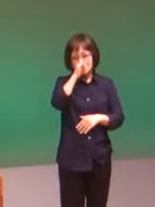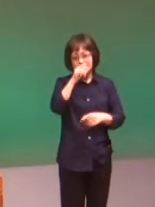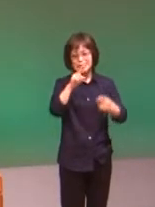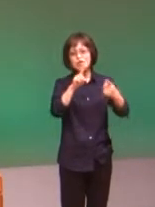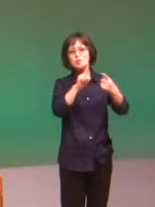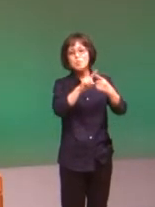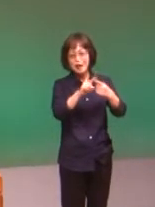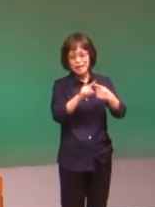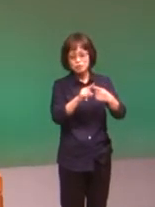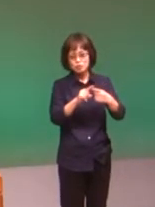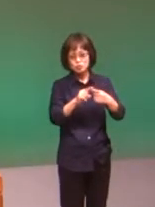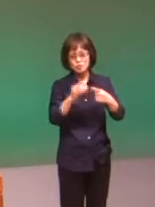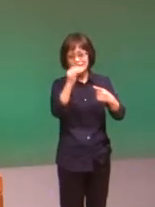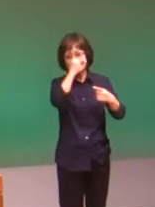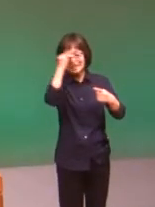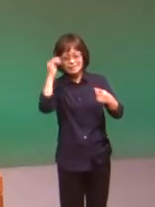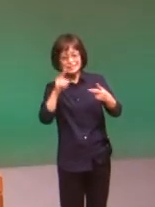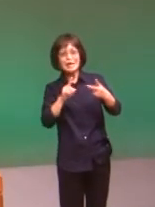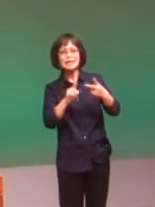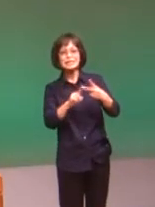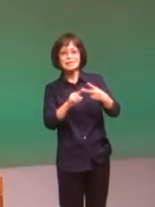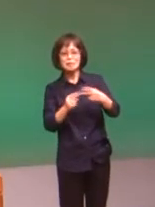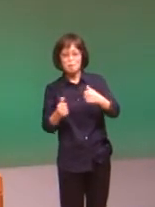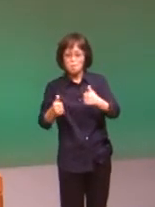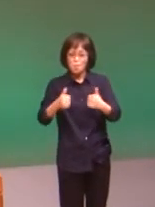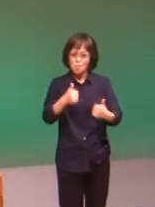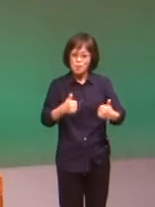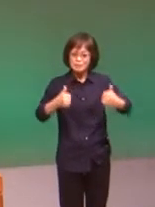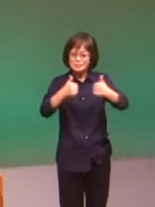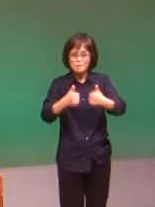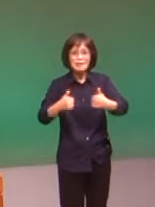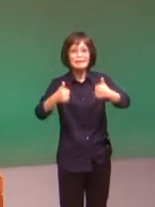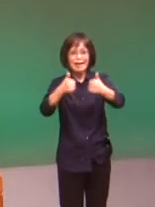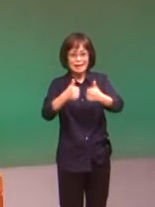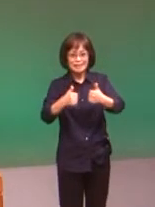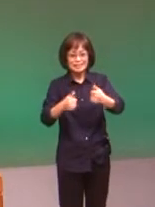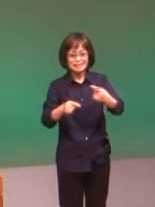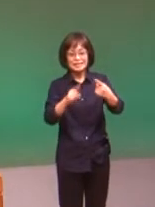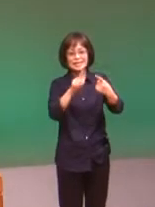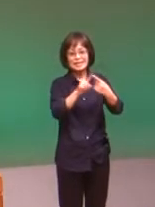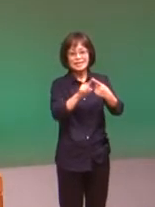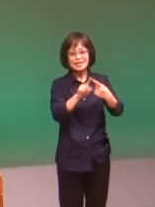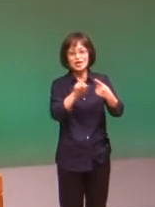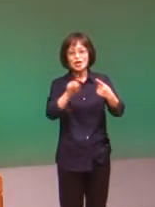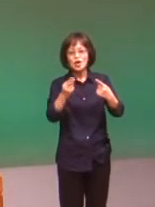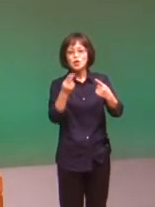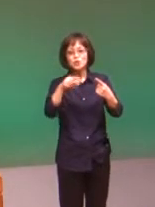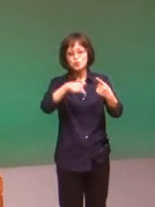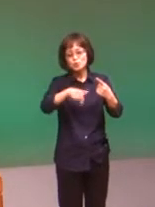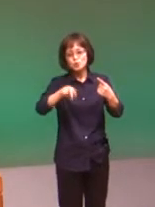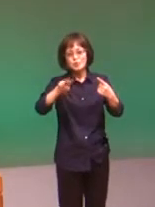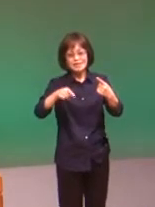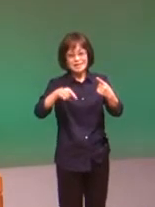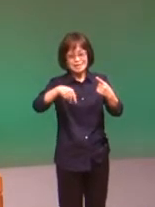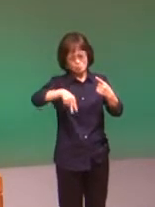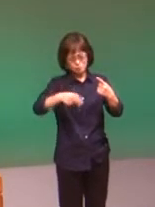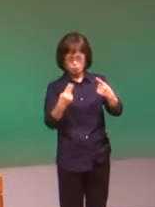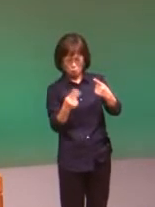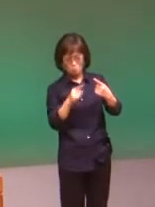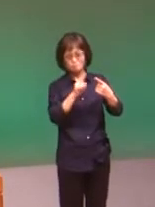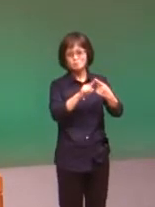to talk about for a moment. Hubris is an ancient Greek word meaning extreme